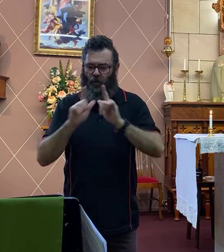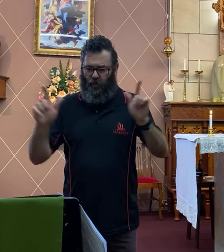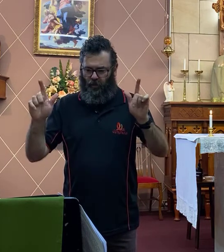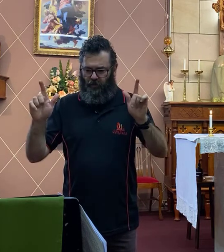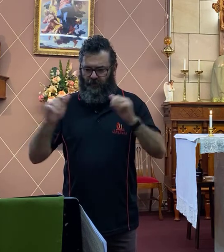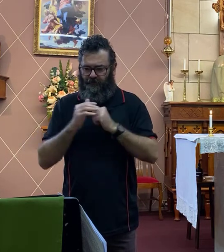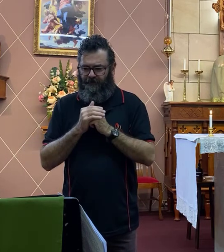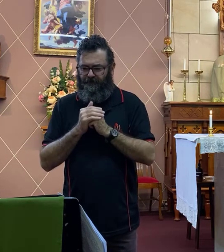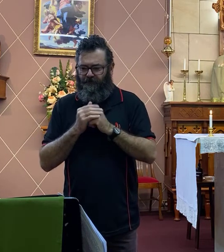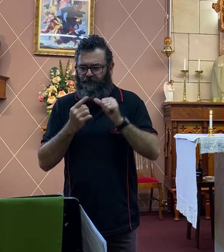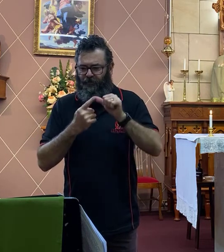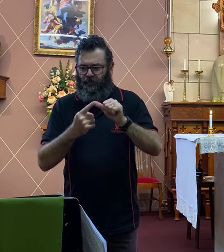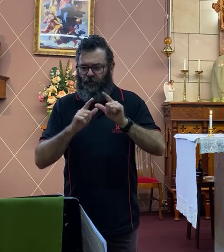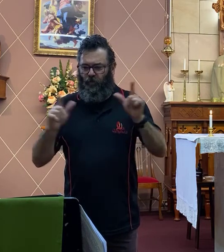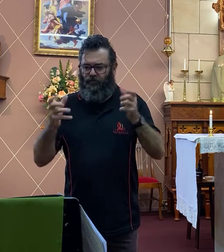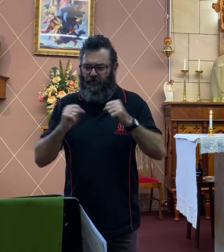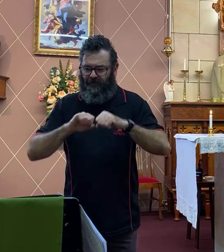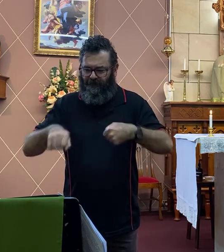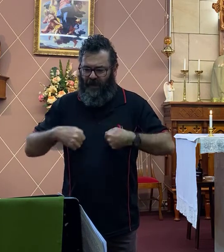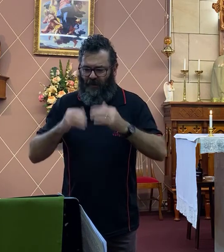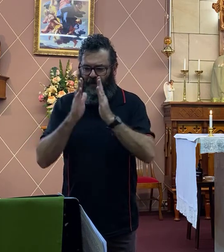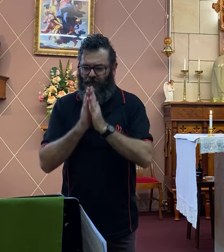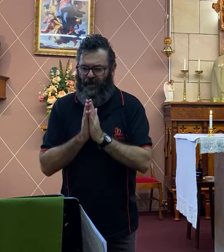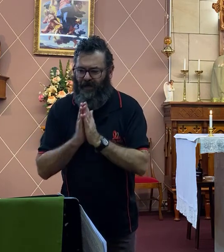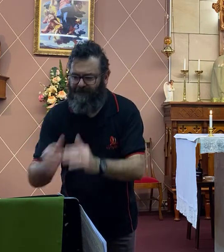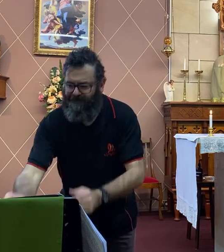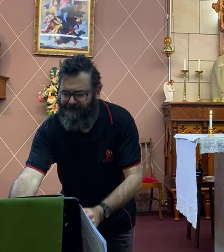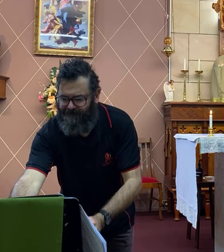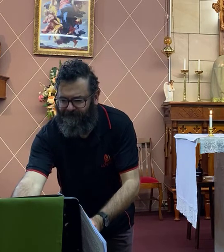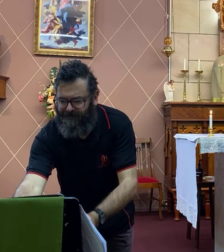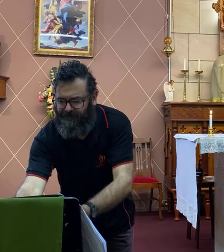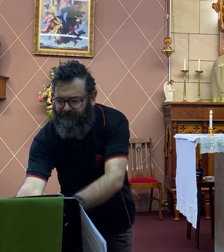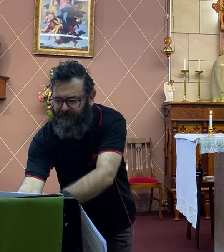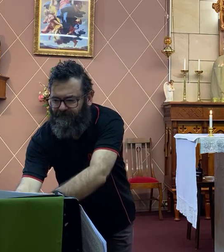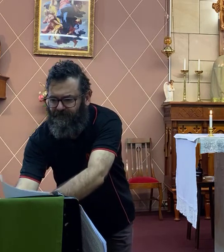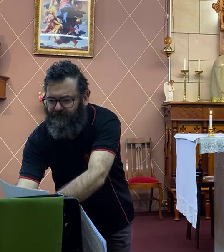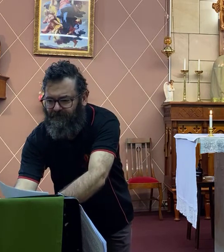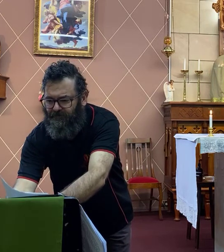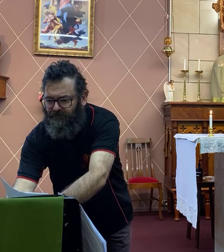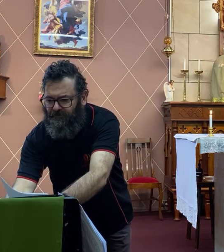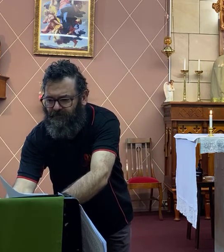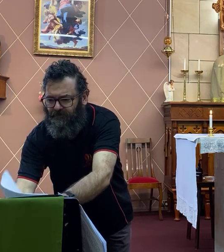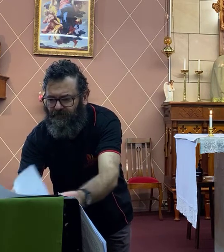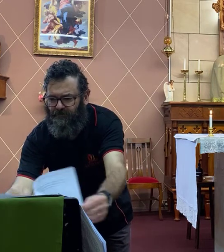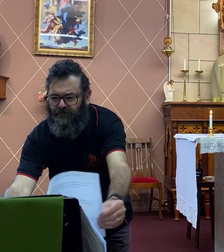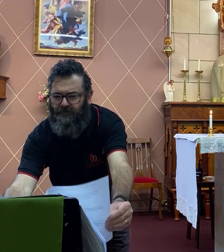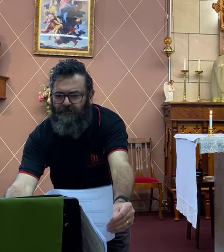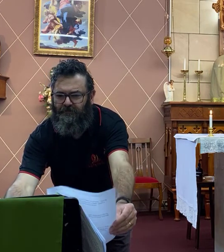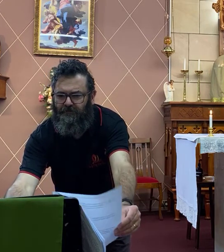pray to the Lord. Lord, receive our prayer.